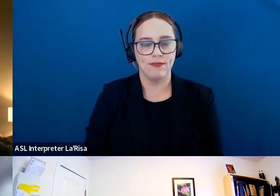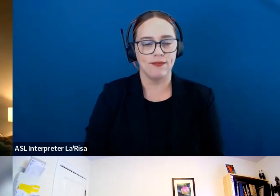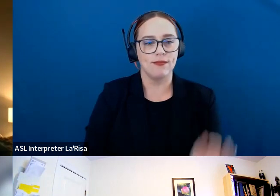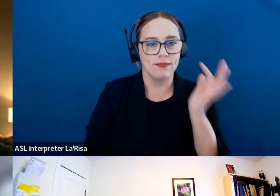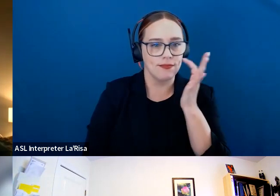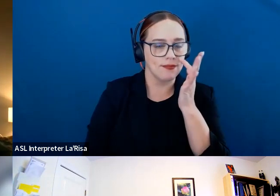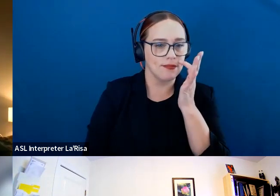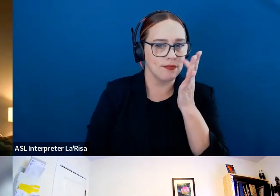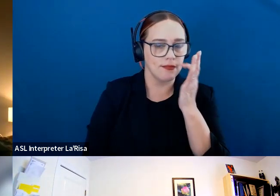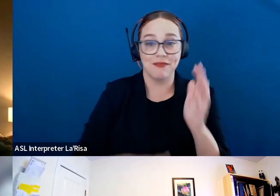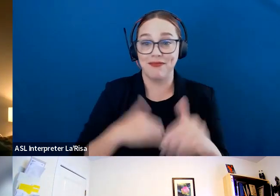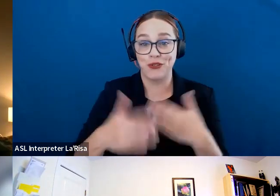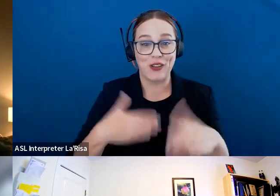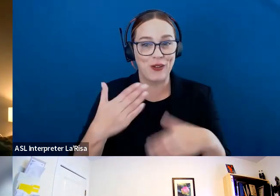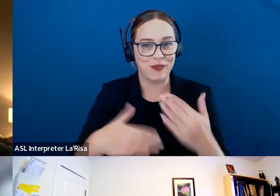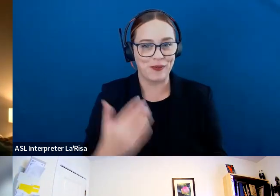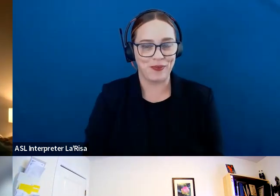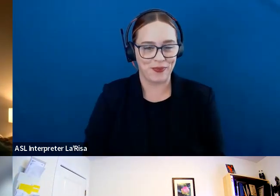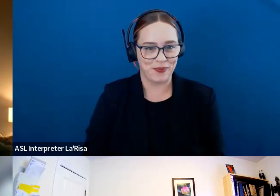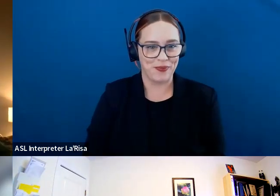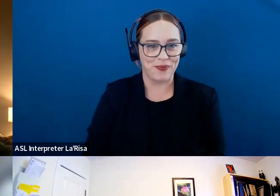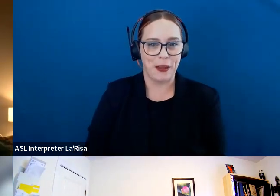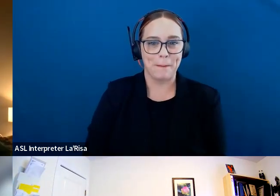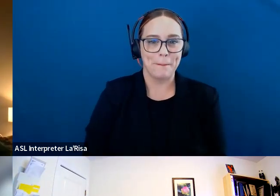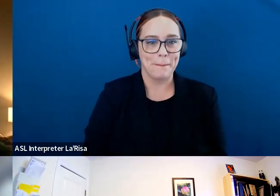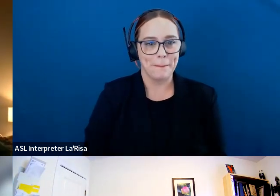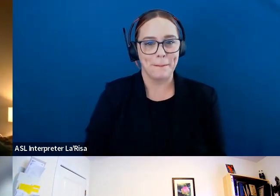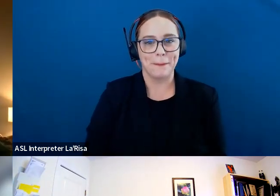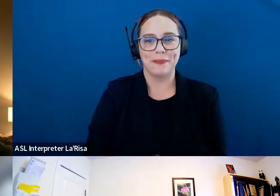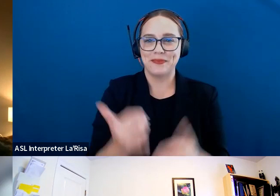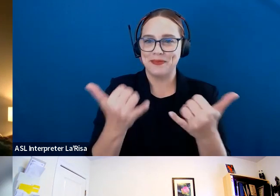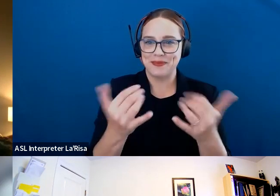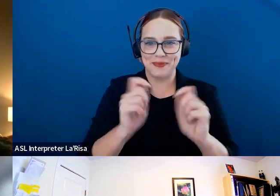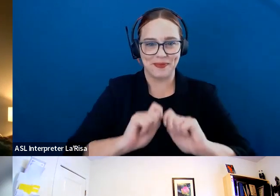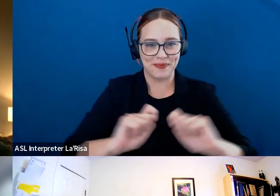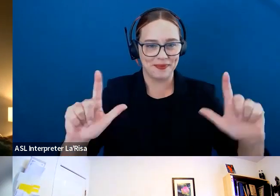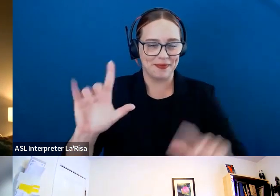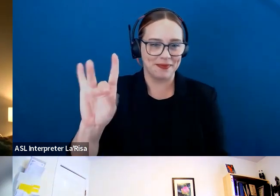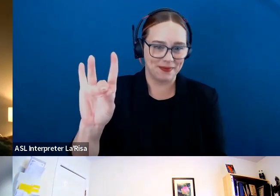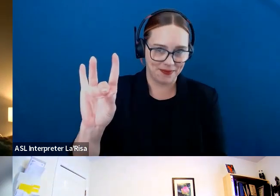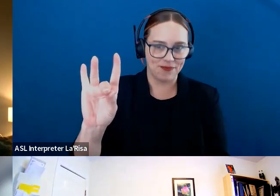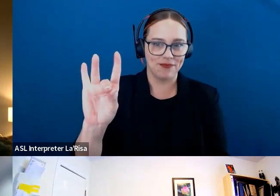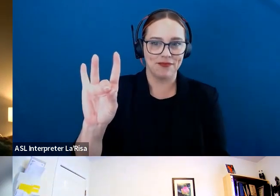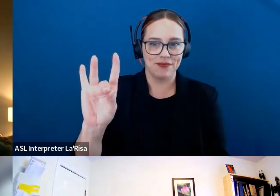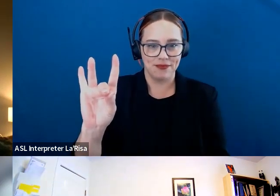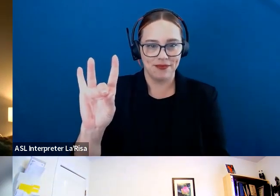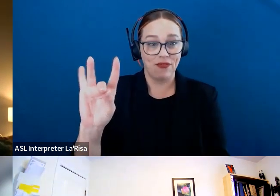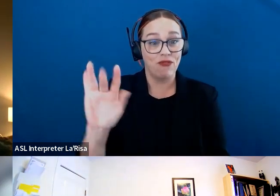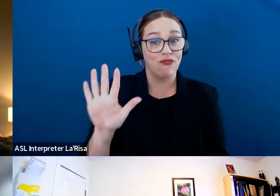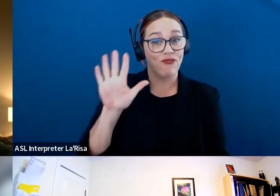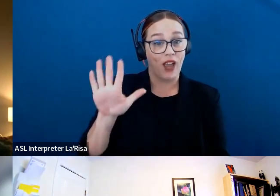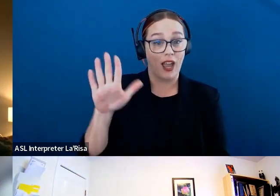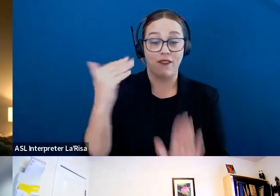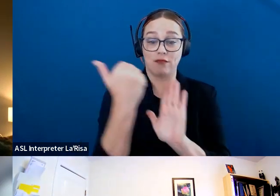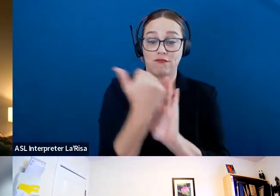Okay, I am moving on to the next slide, which is slide 8. And so there's 5 parts